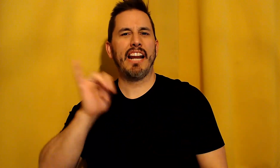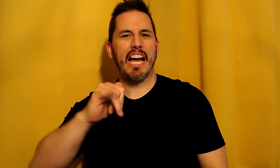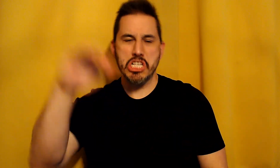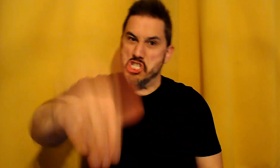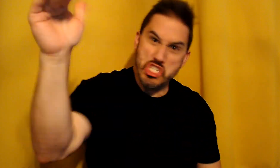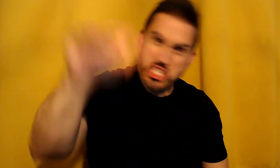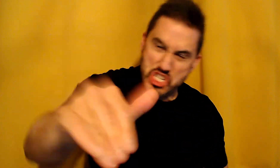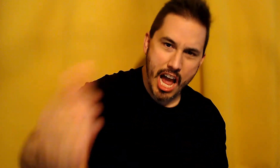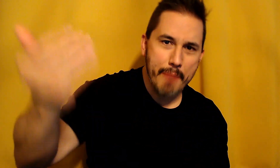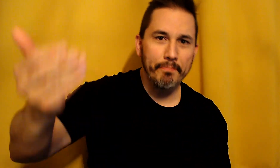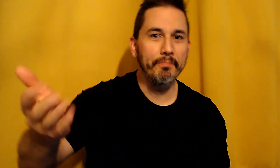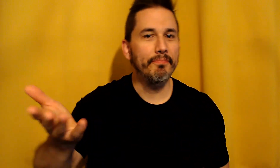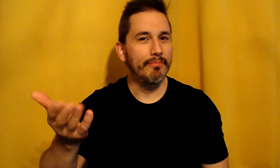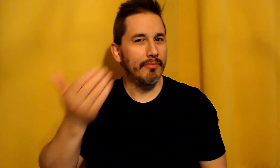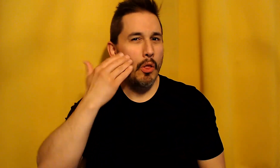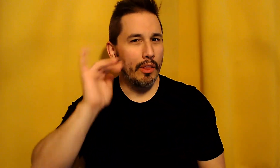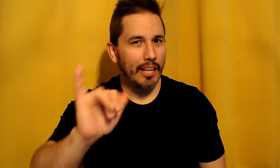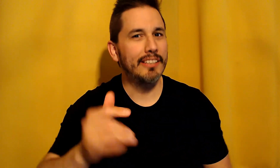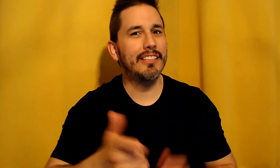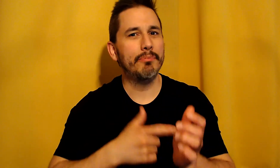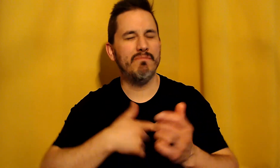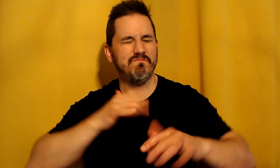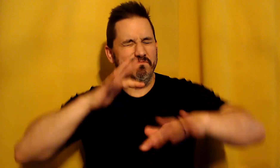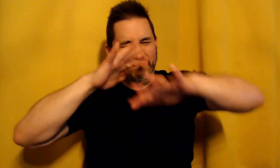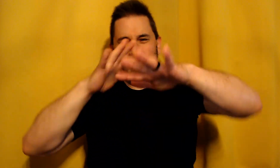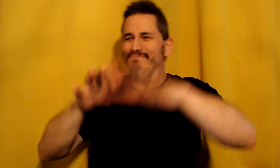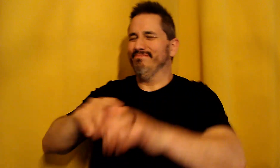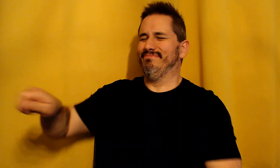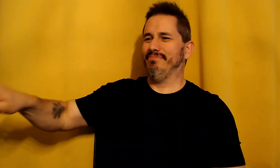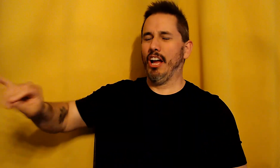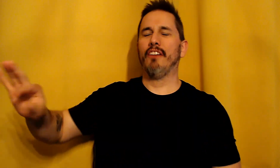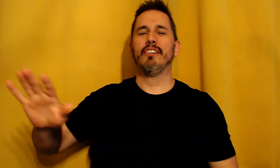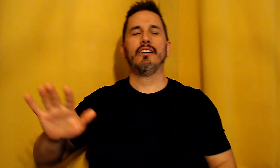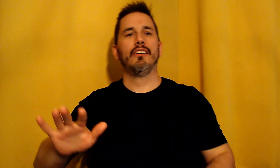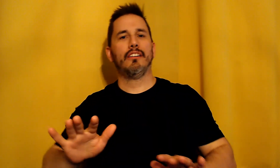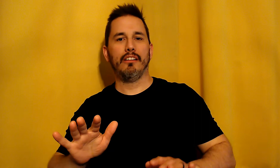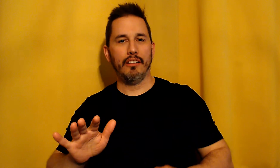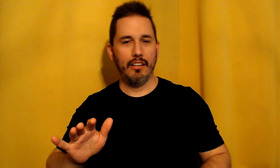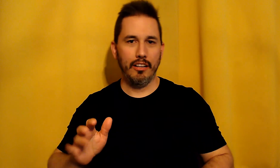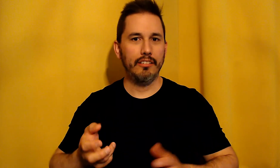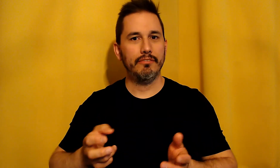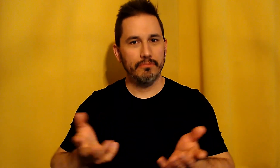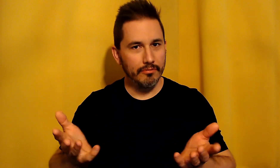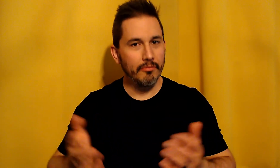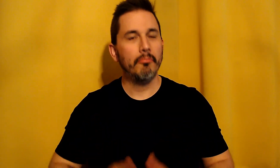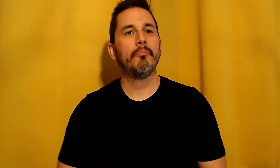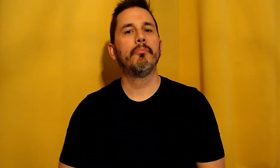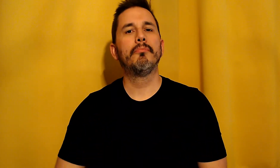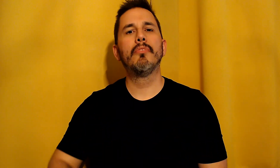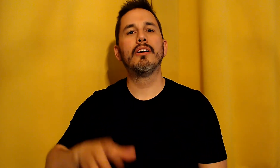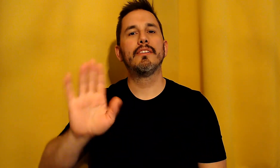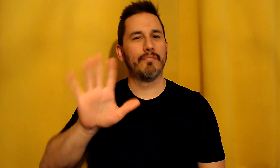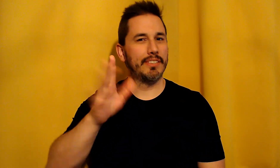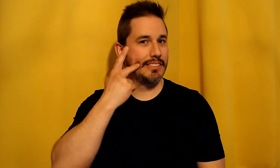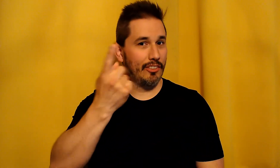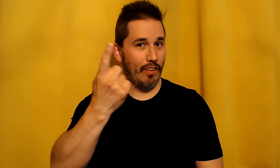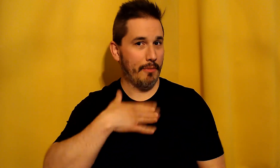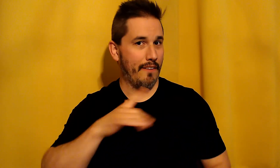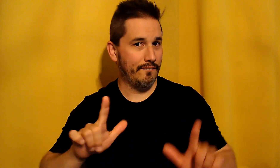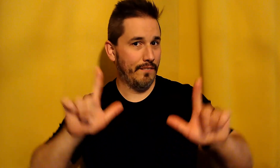Oftentimes you might feel like a bed shaker alarm is way too aggressive when it's waking you up, and it might kind of startle you in the morning.